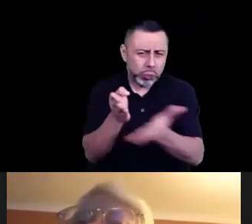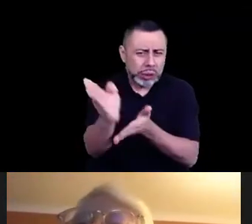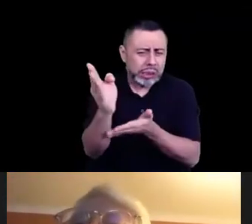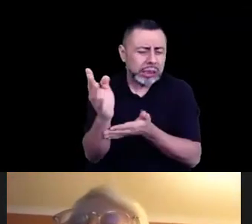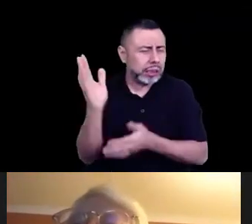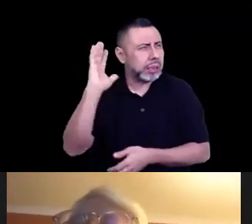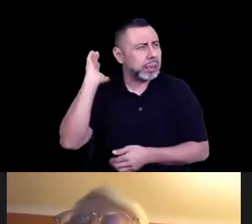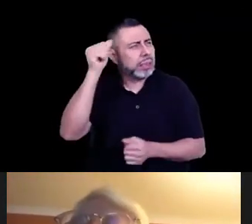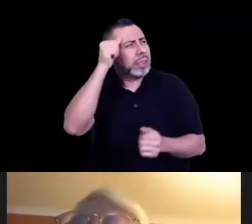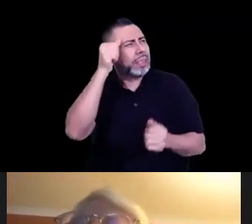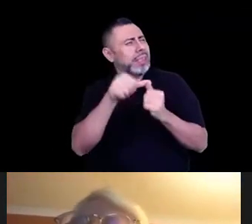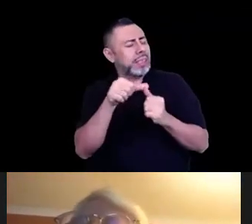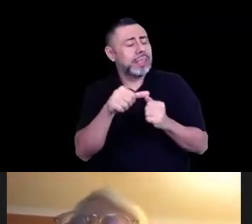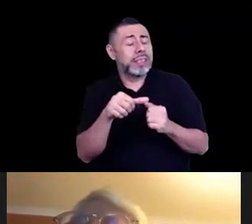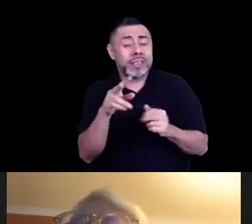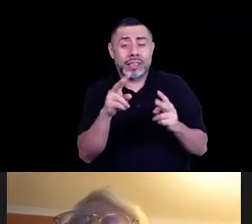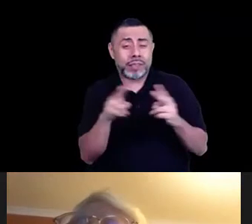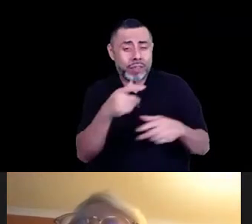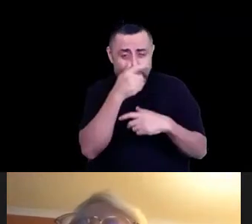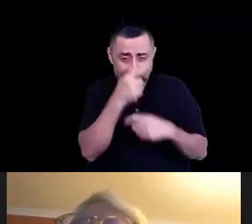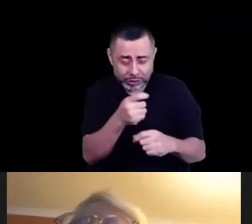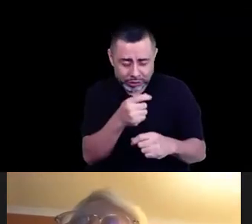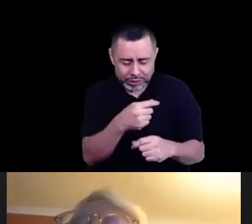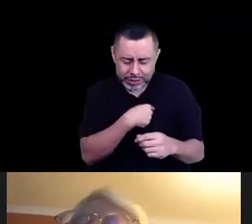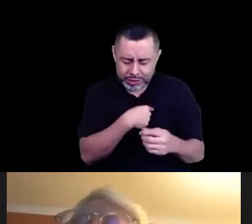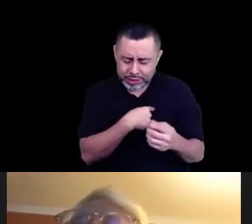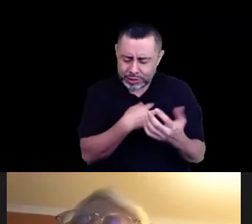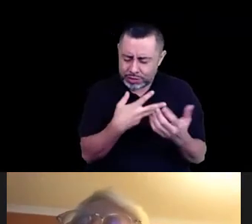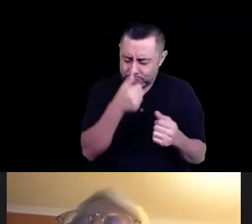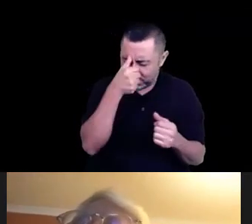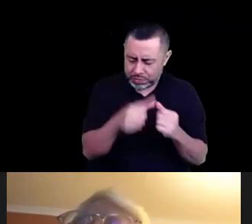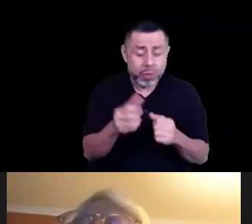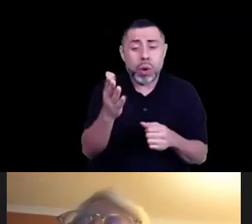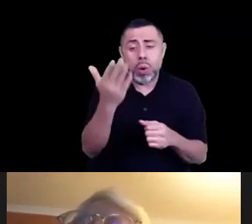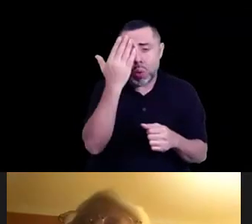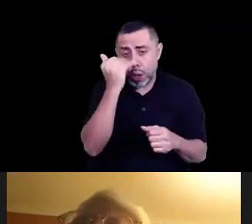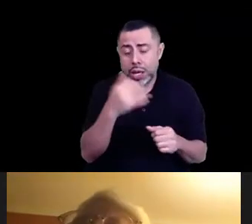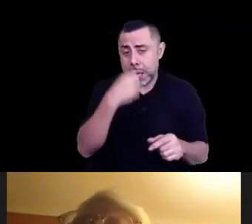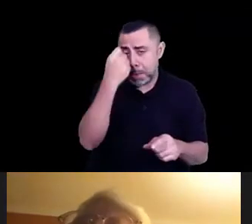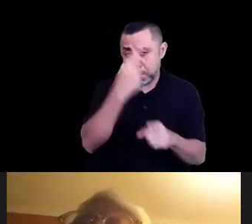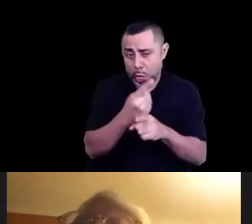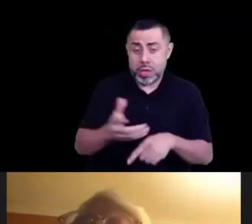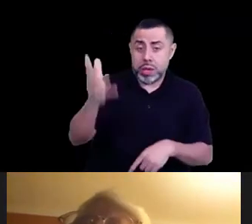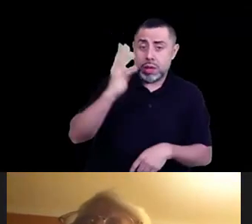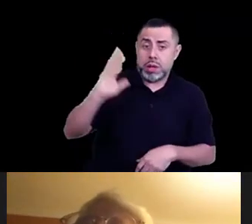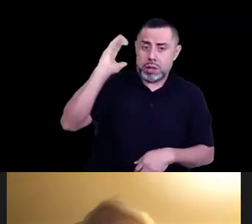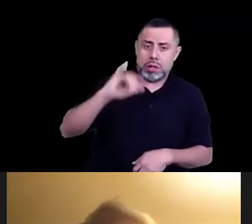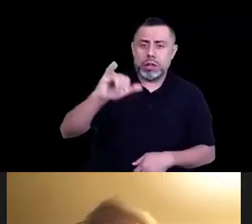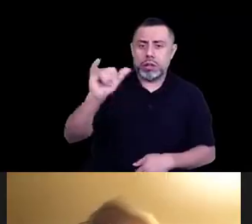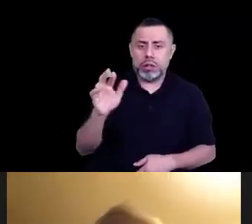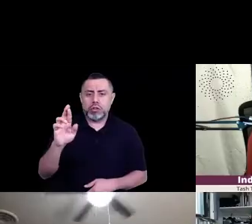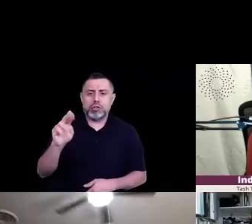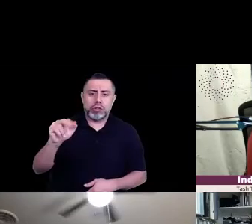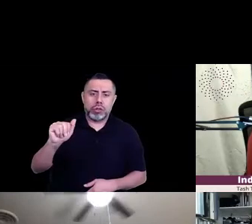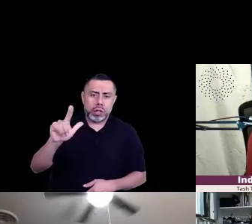And it was interesting. My memory serves me because my brother was writing, he was a journalist during that time.